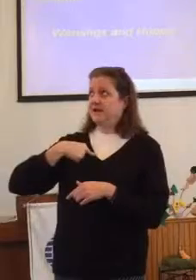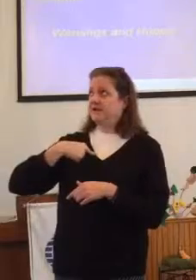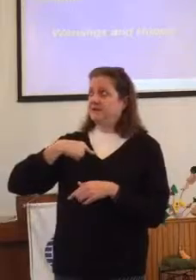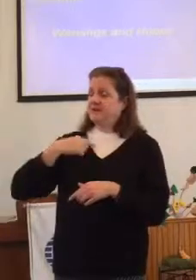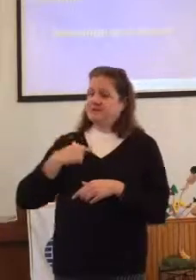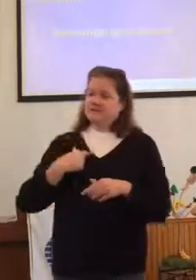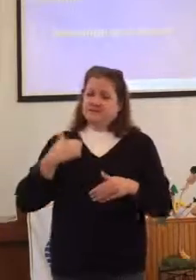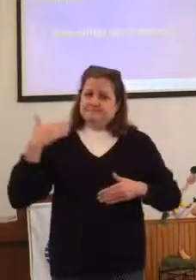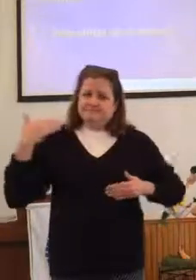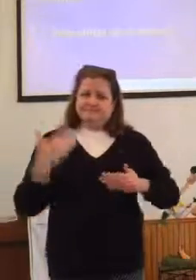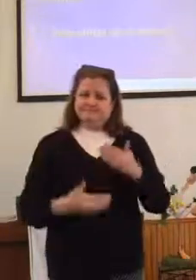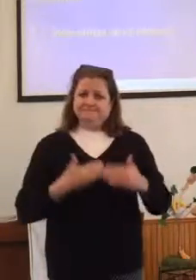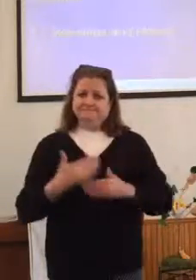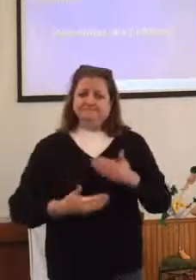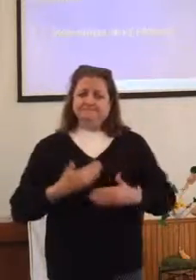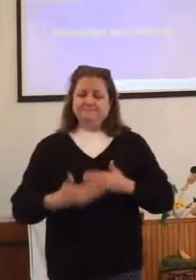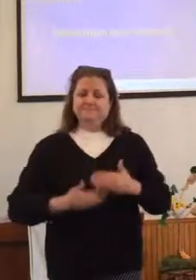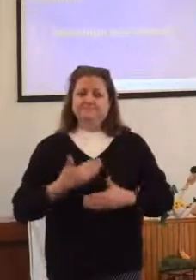march to Jerusalem.